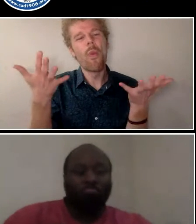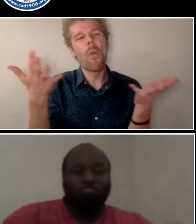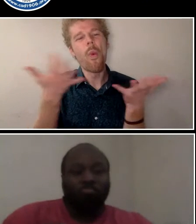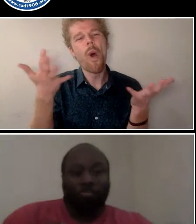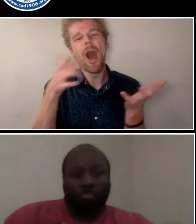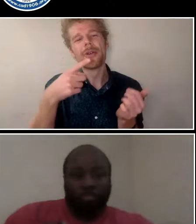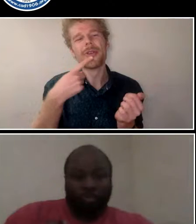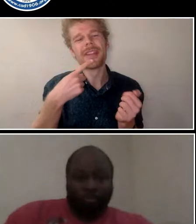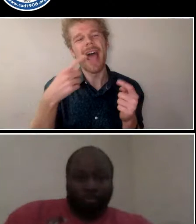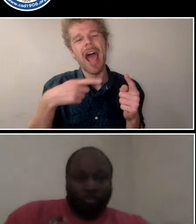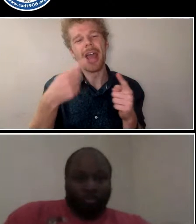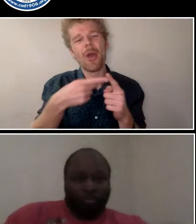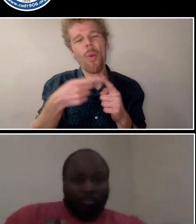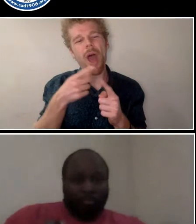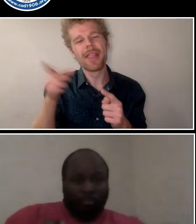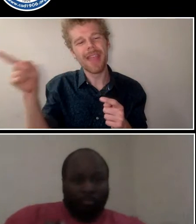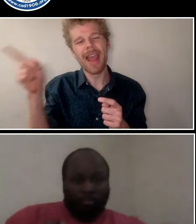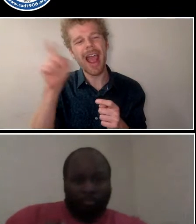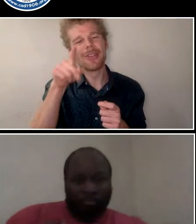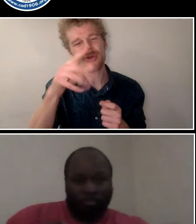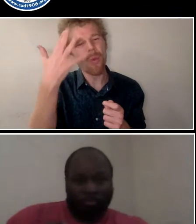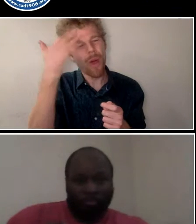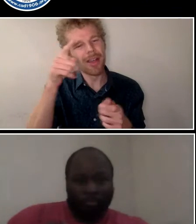Thank you.